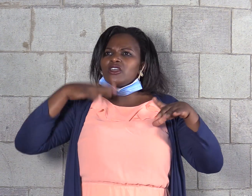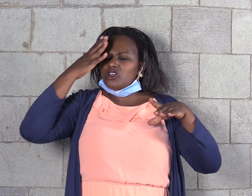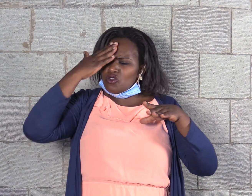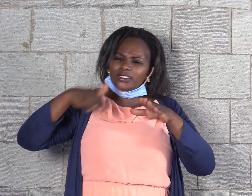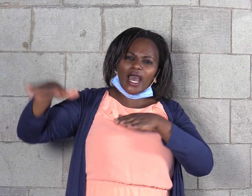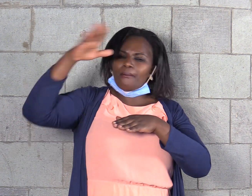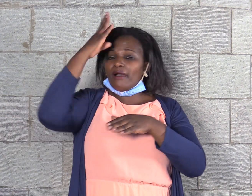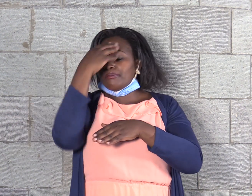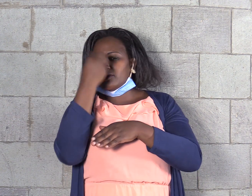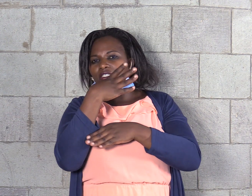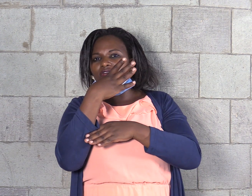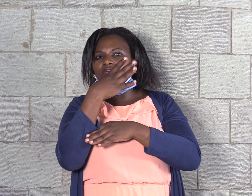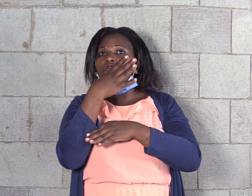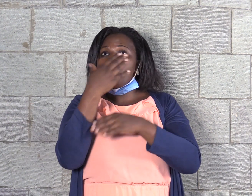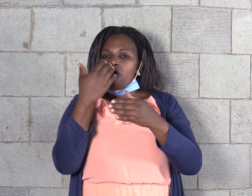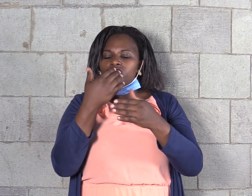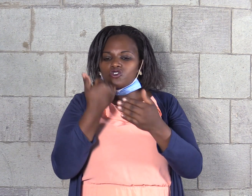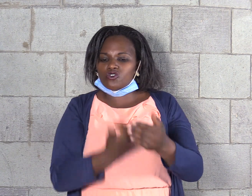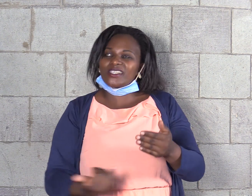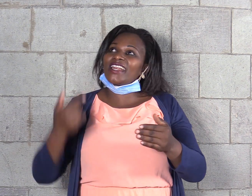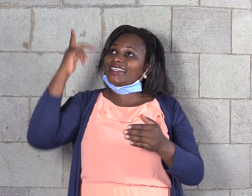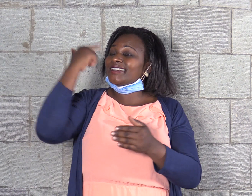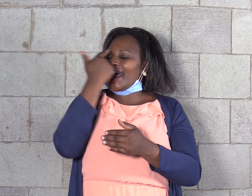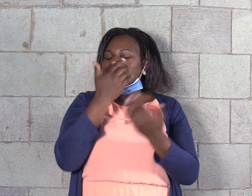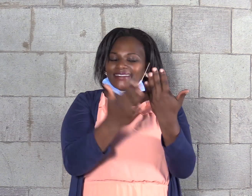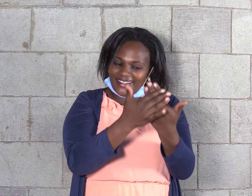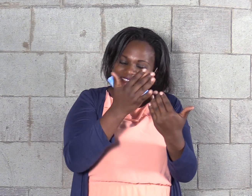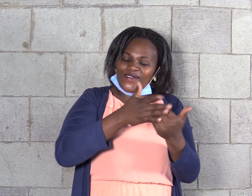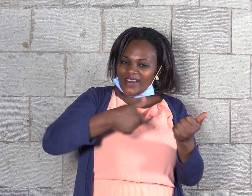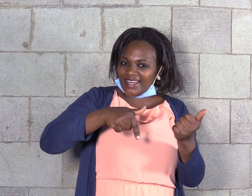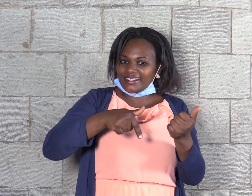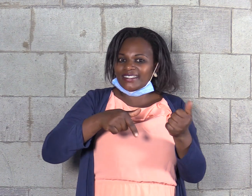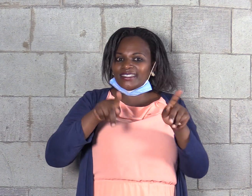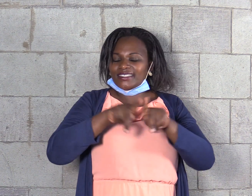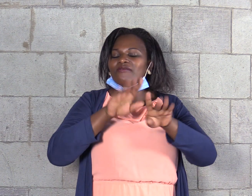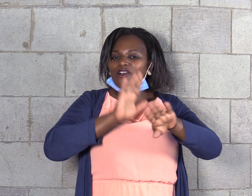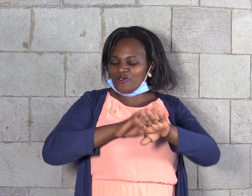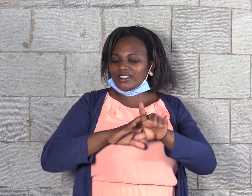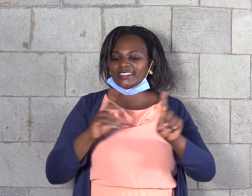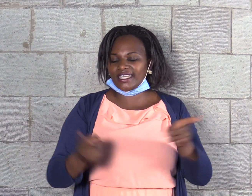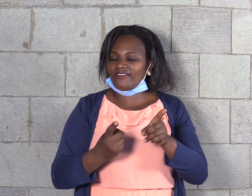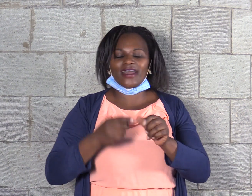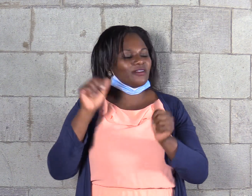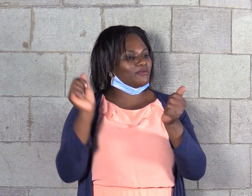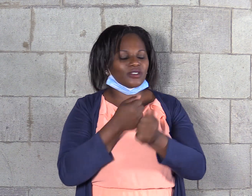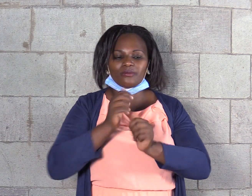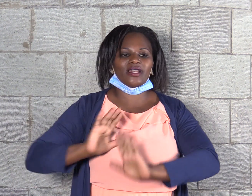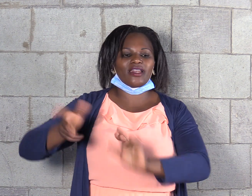beautiful, beautiful jewels in His eyes. He takes care of us, just like the good shepherd. He will not leave us. Let's